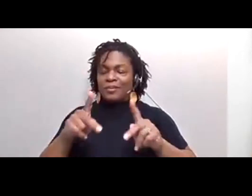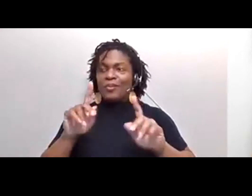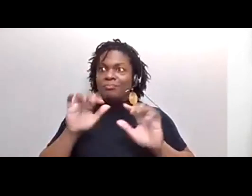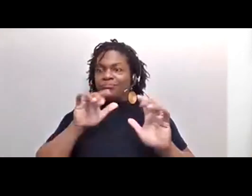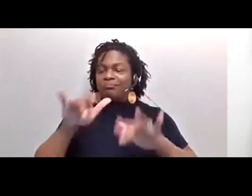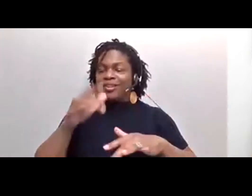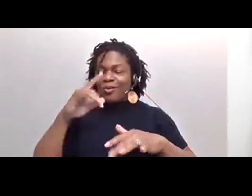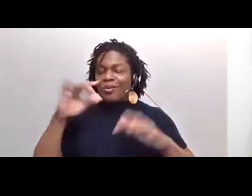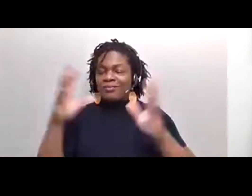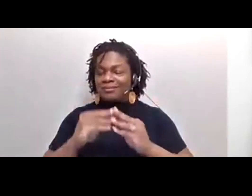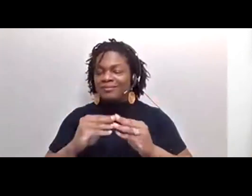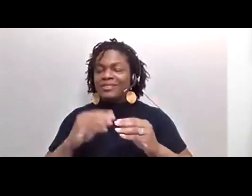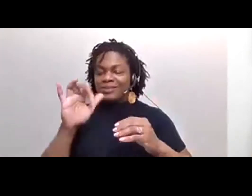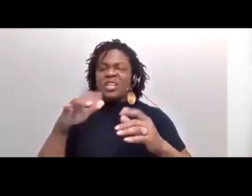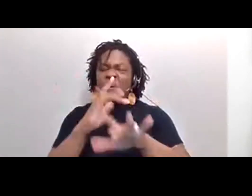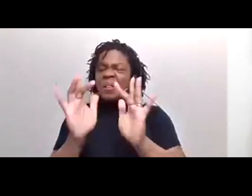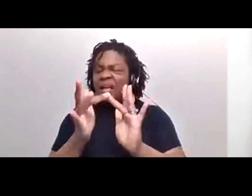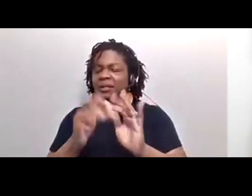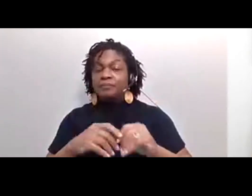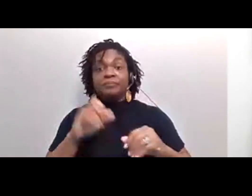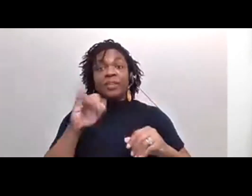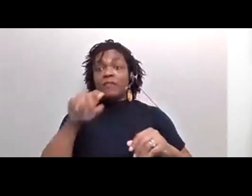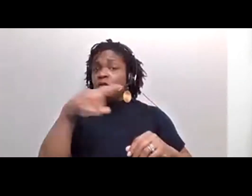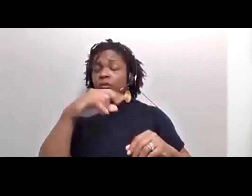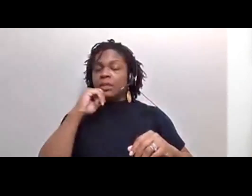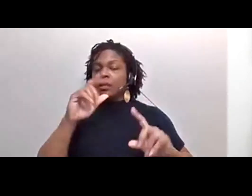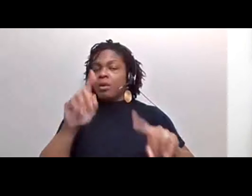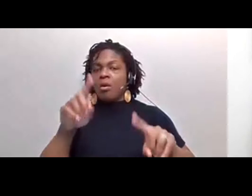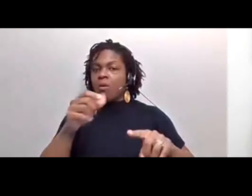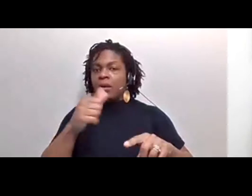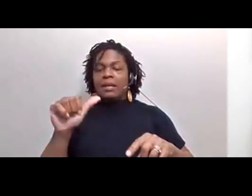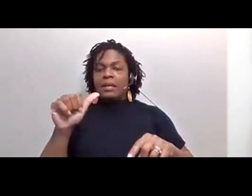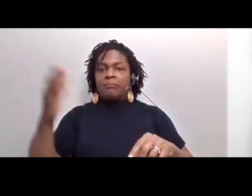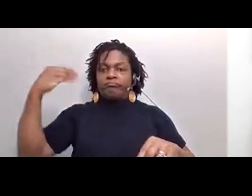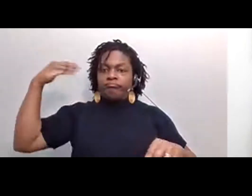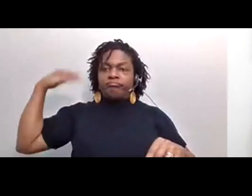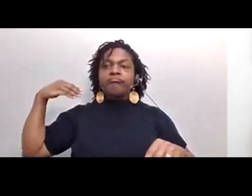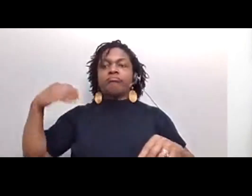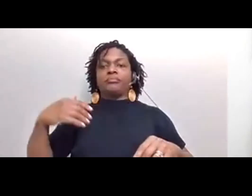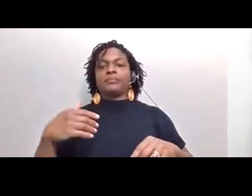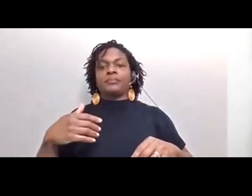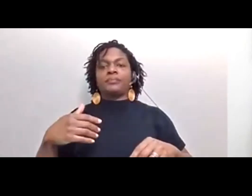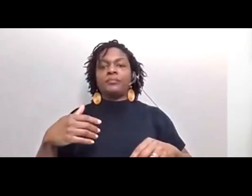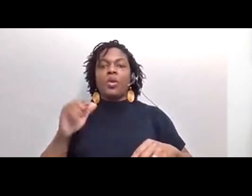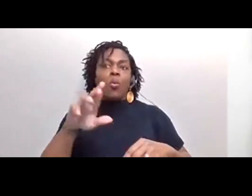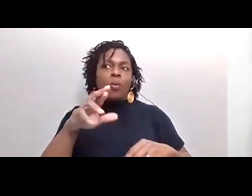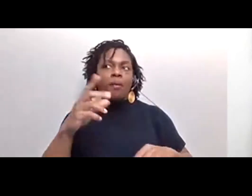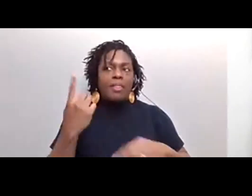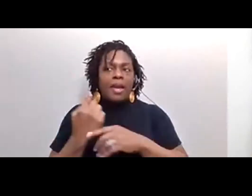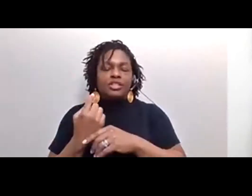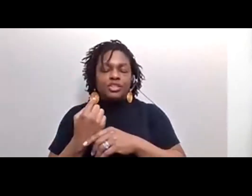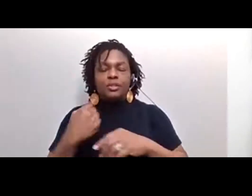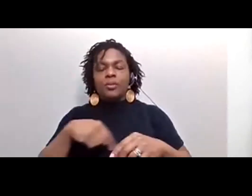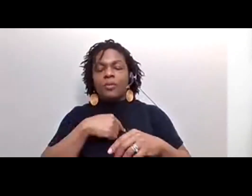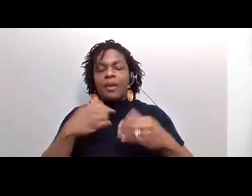And for those of you who weren't able, didn't attend in any of those years or last year, we had it